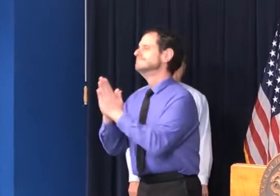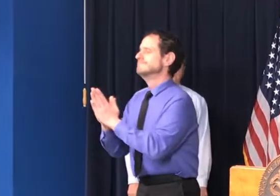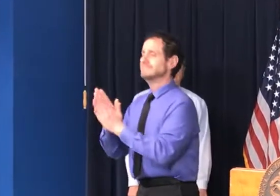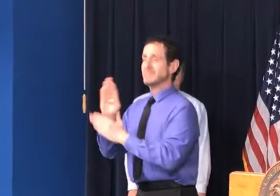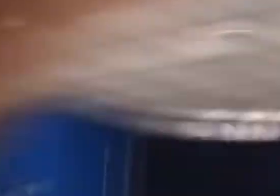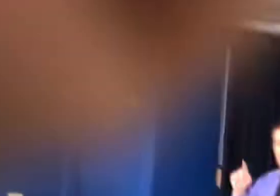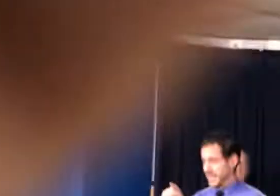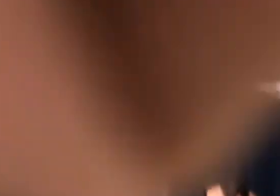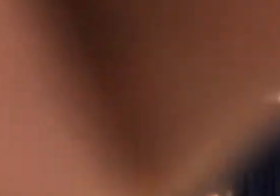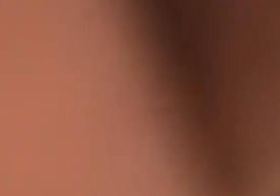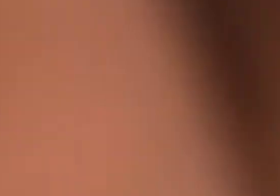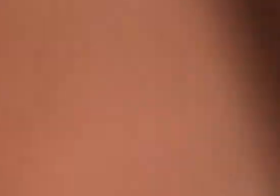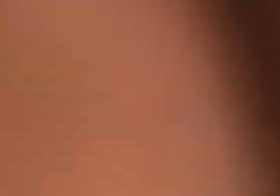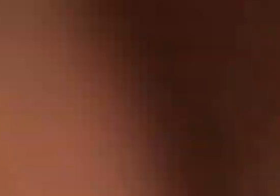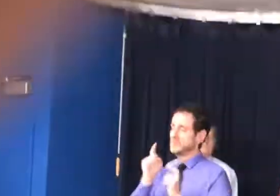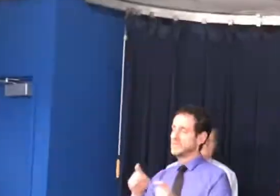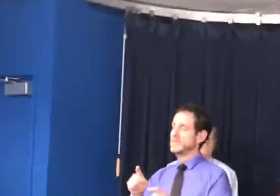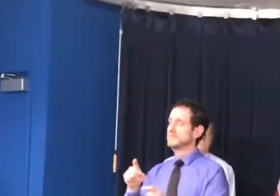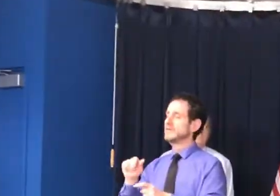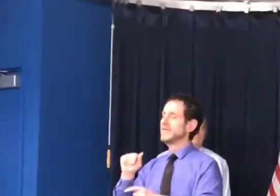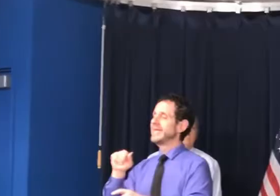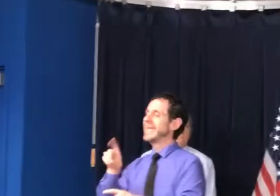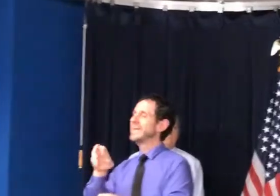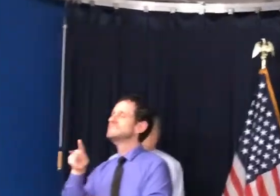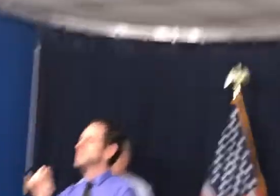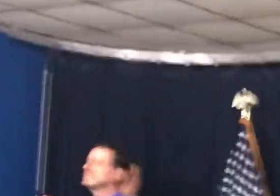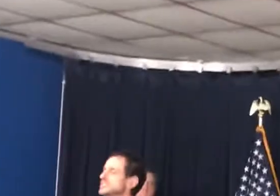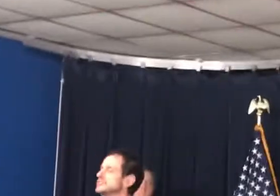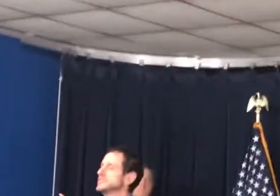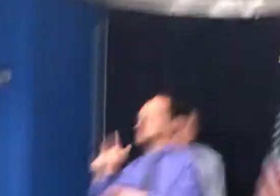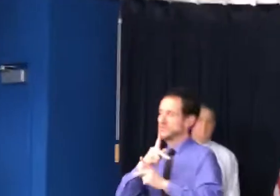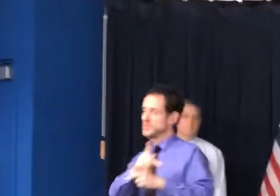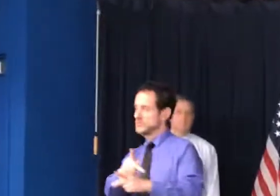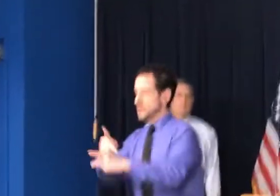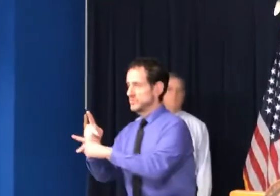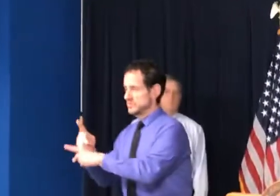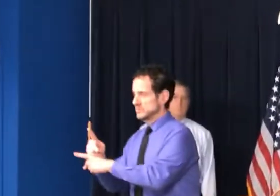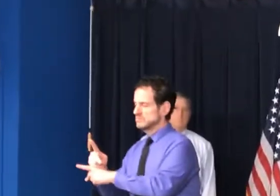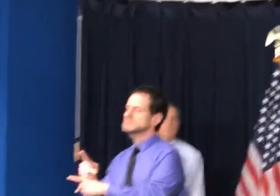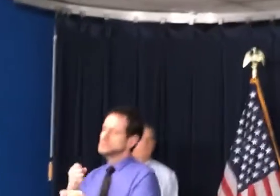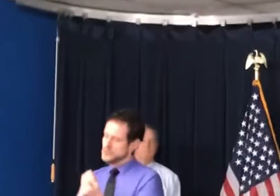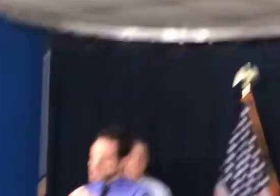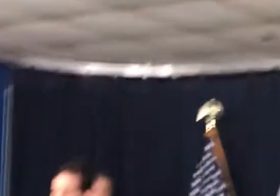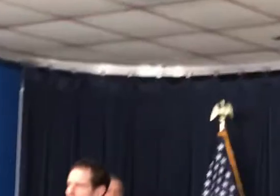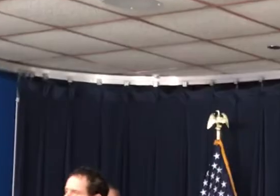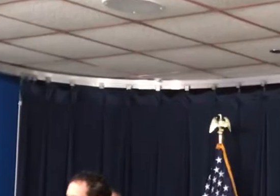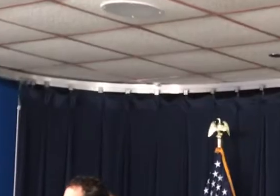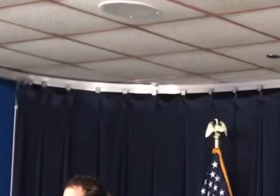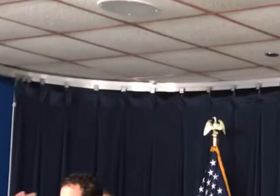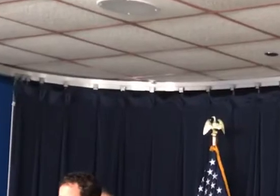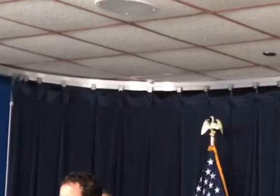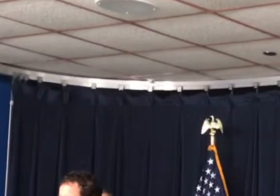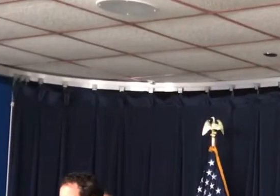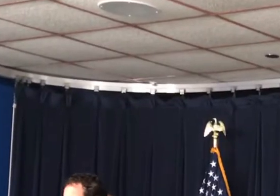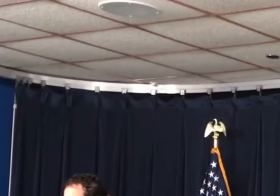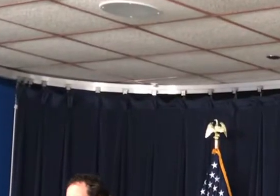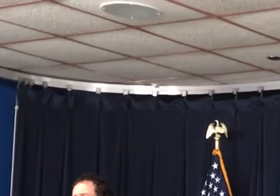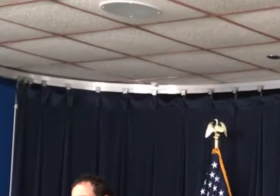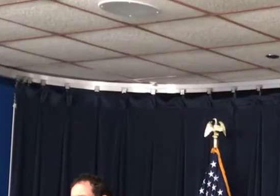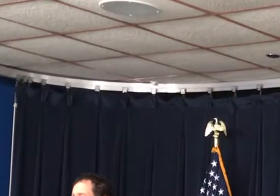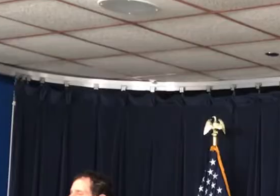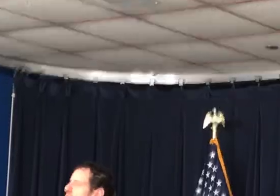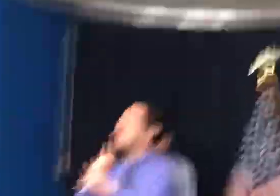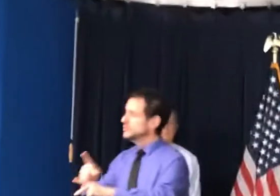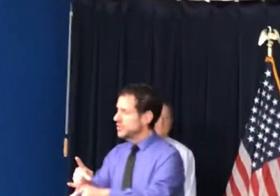that administer Advantage Illinois loans, which support hundreds of small businesses throughout the state, to modify their